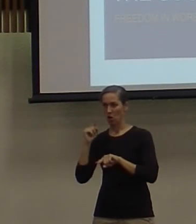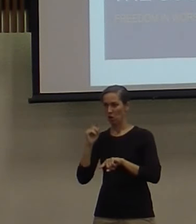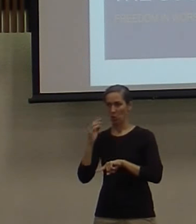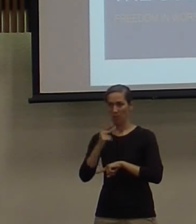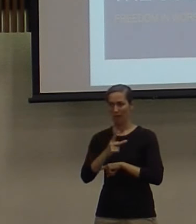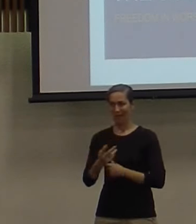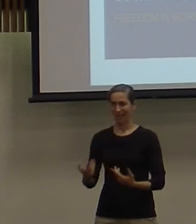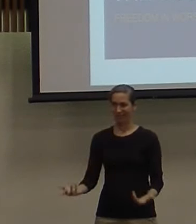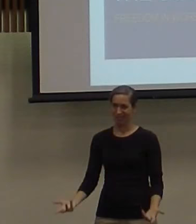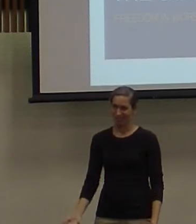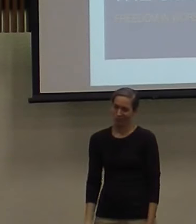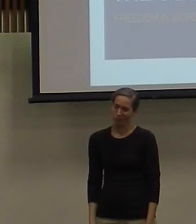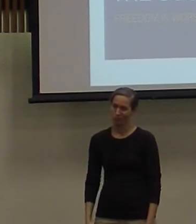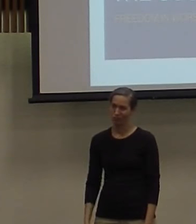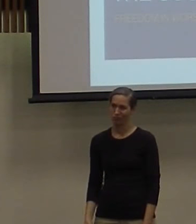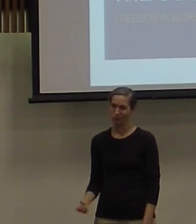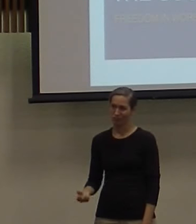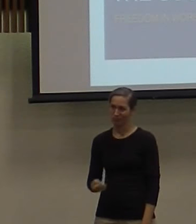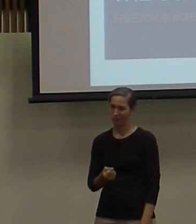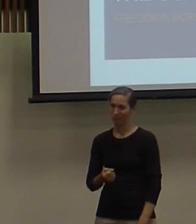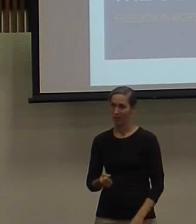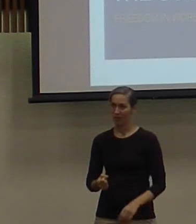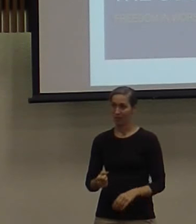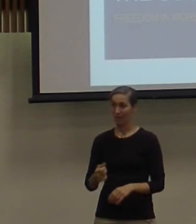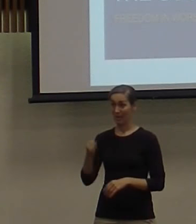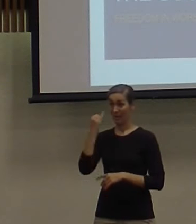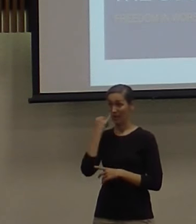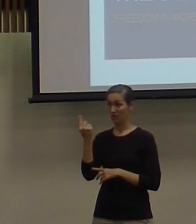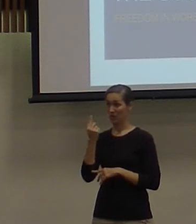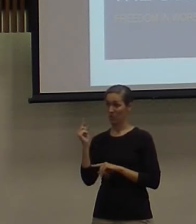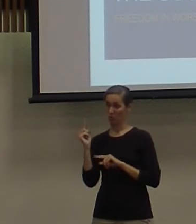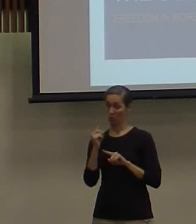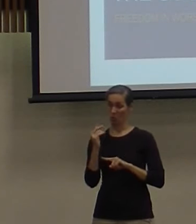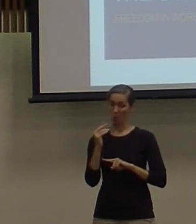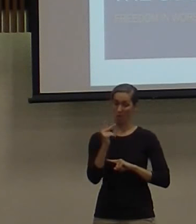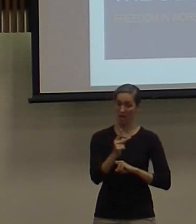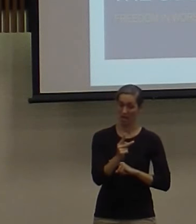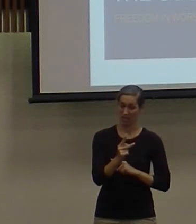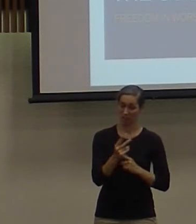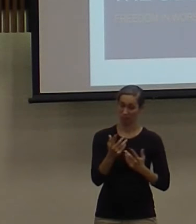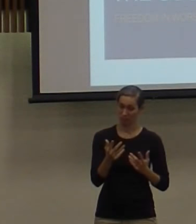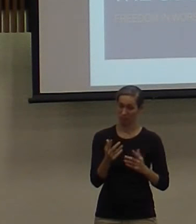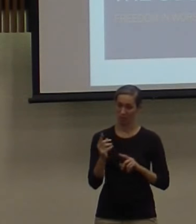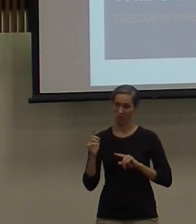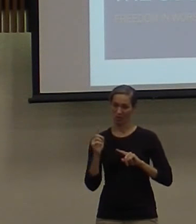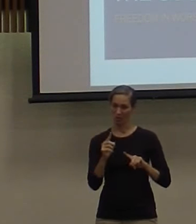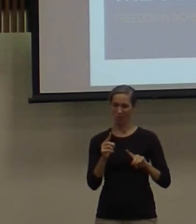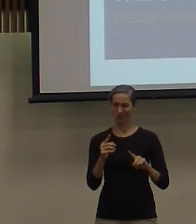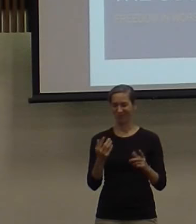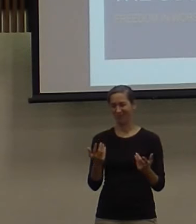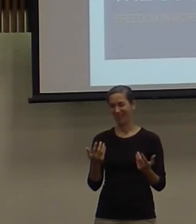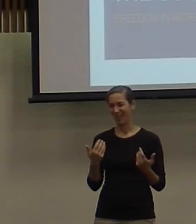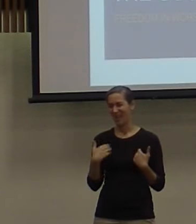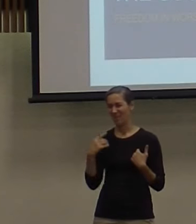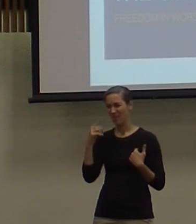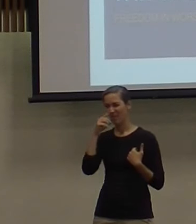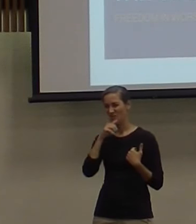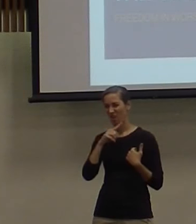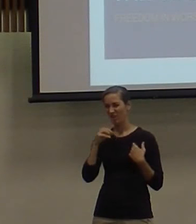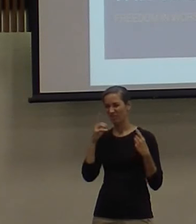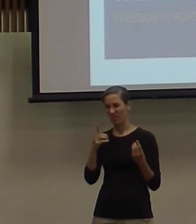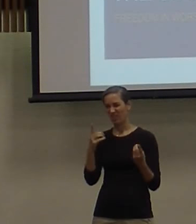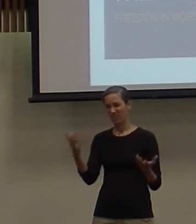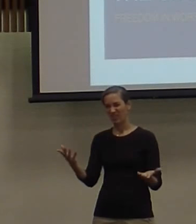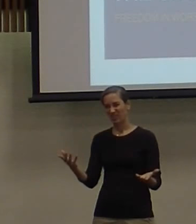serve and all kinds of things. And if someone go back, they go back with a false doctrine. That you see that point